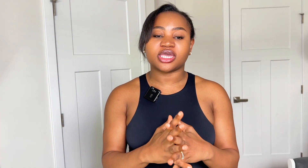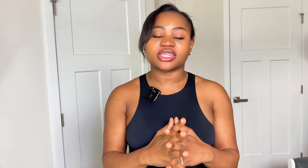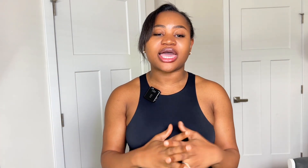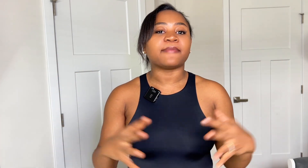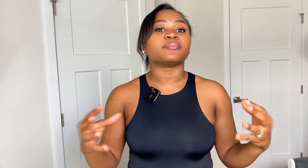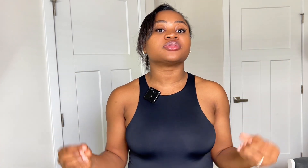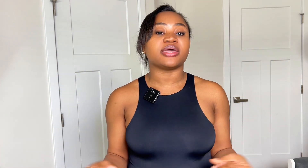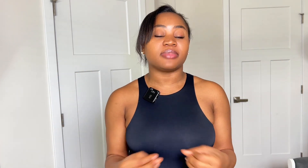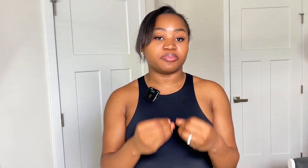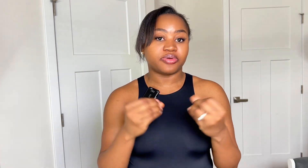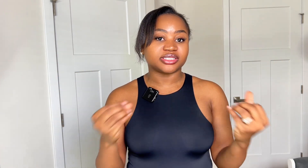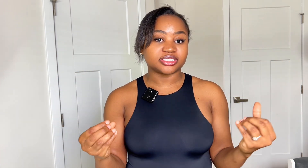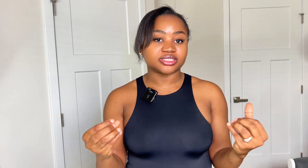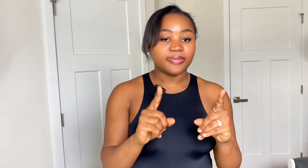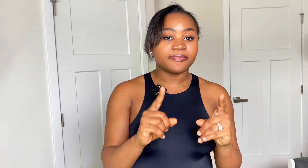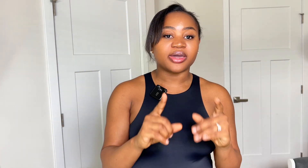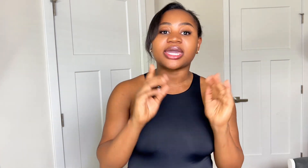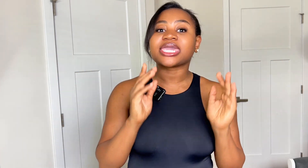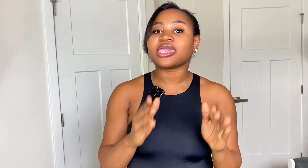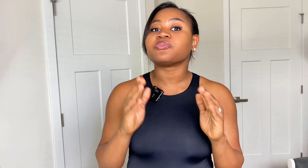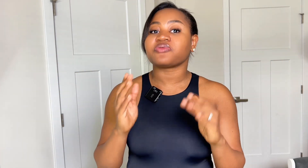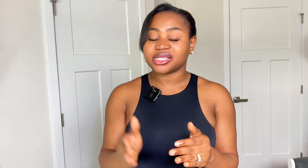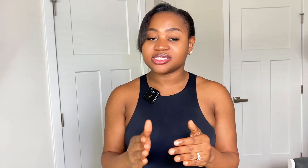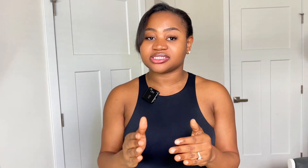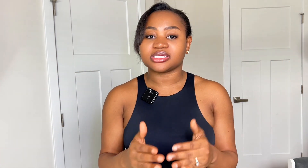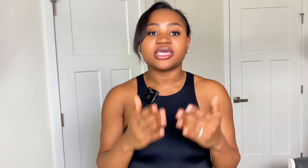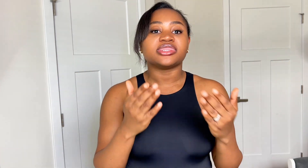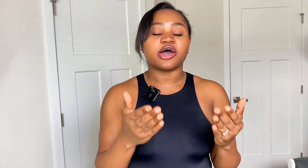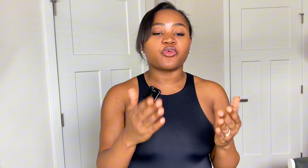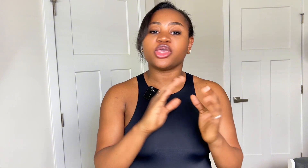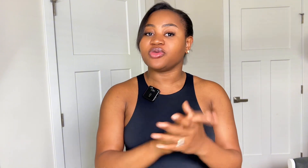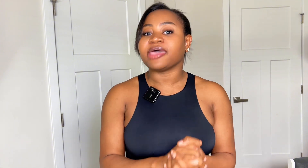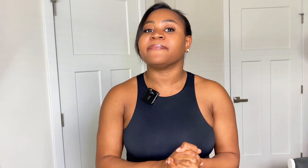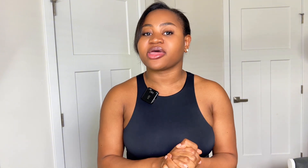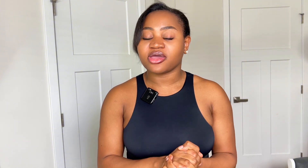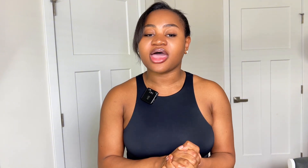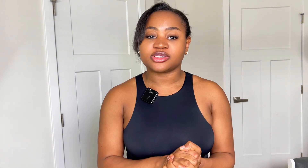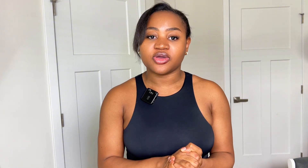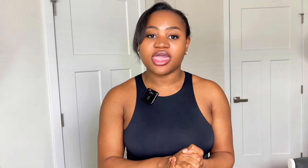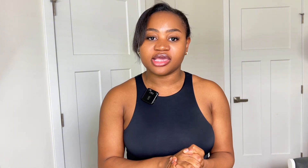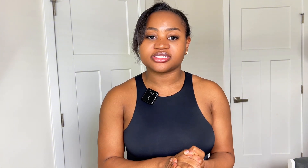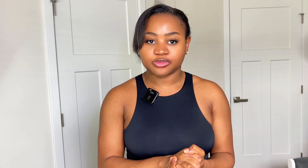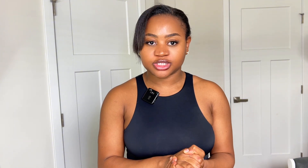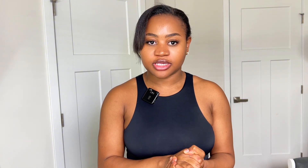together and put them in practice. Remember, keep practicing. That way you get better at your ASL skills.